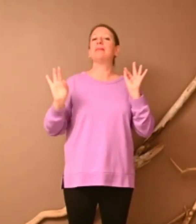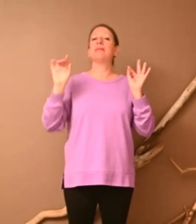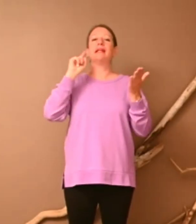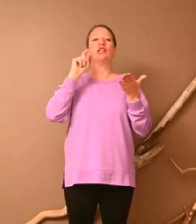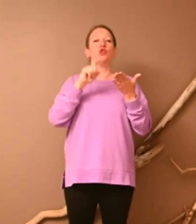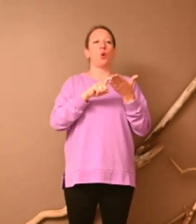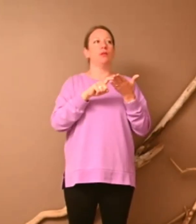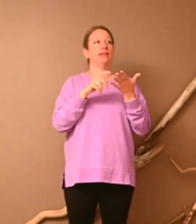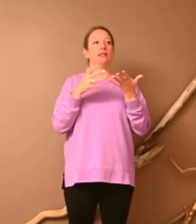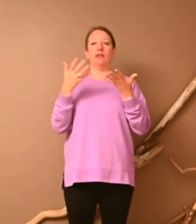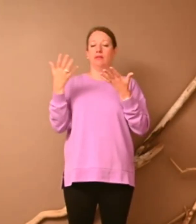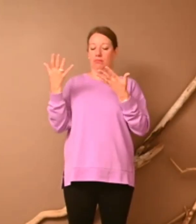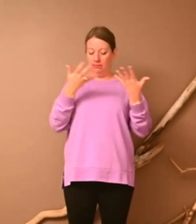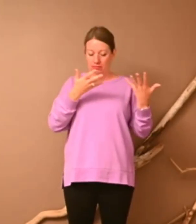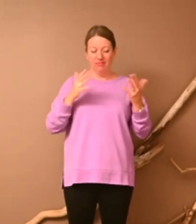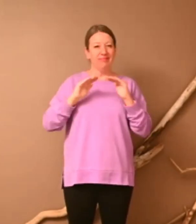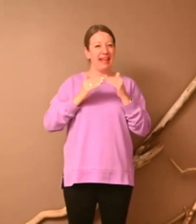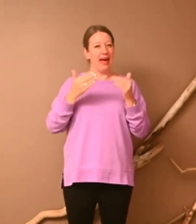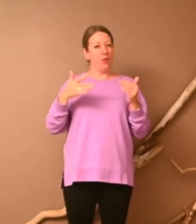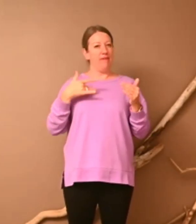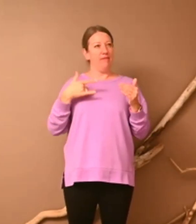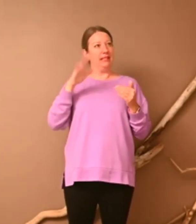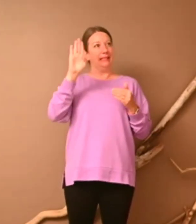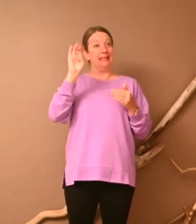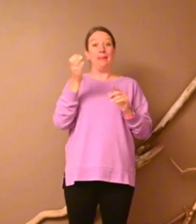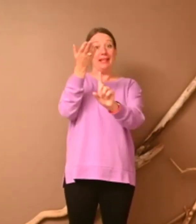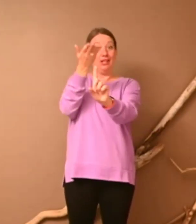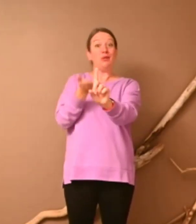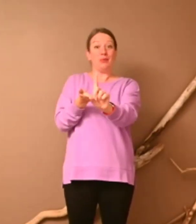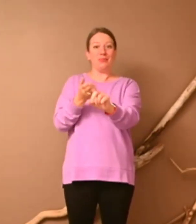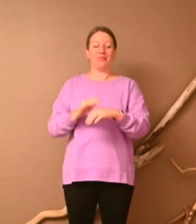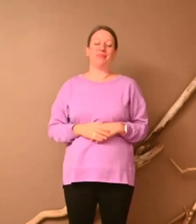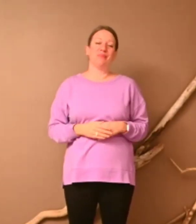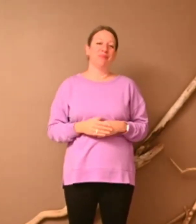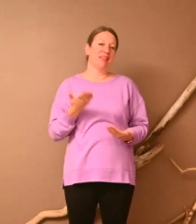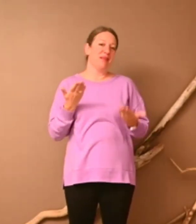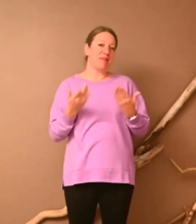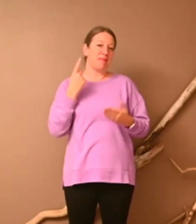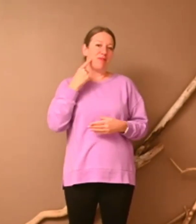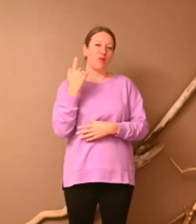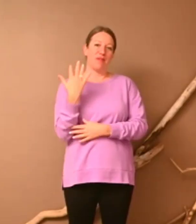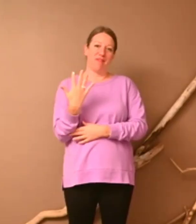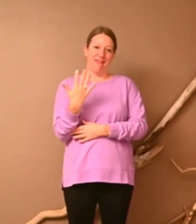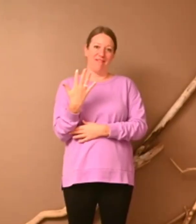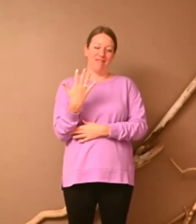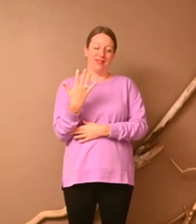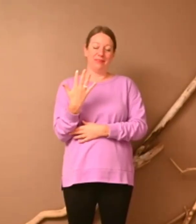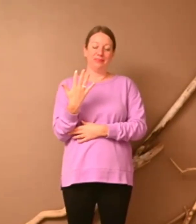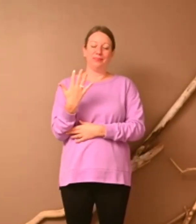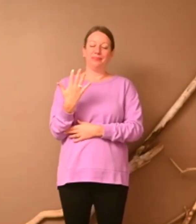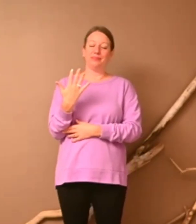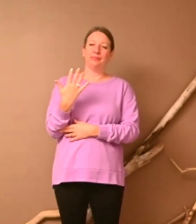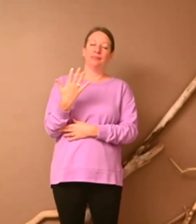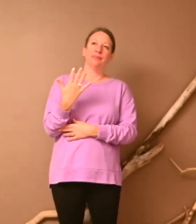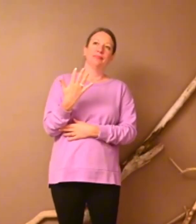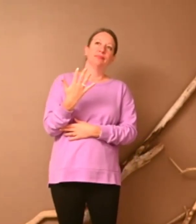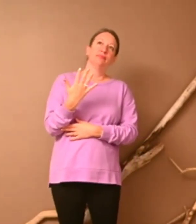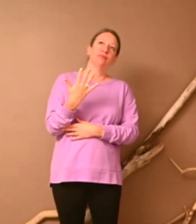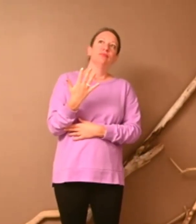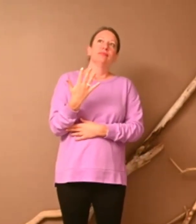for a count of 5, simply noticing how that feels to be you today. So again, maybe for a